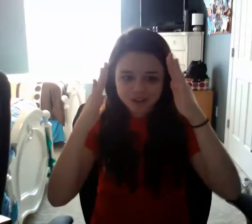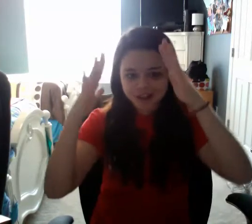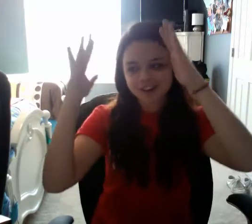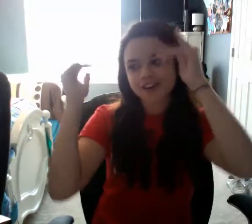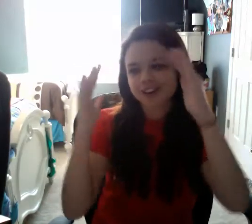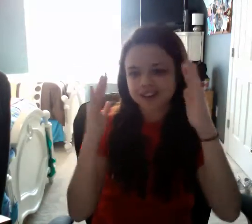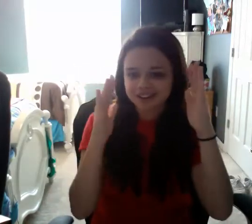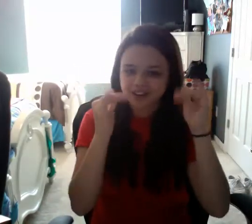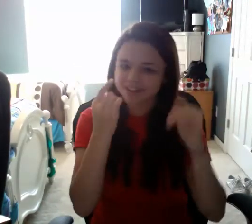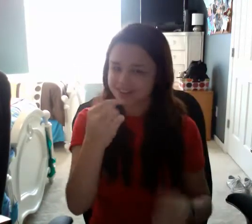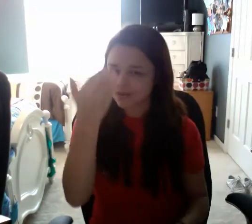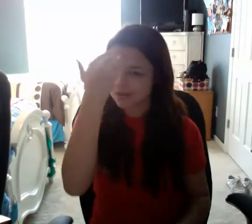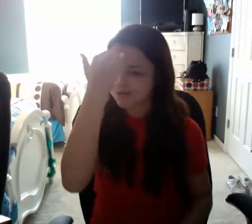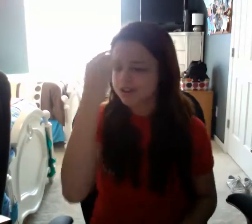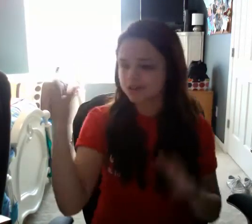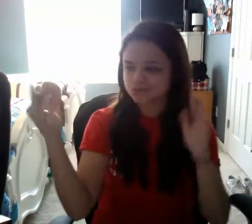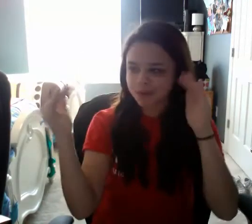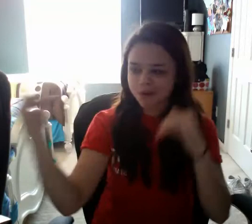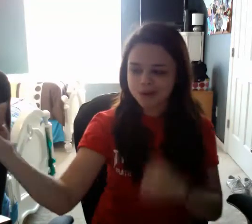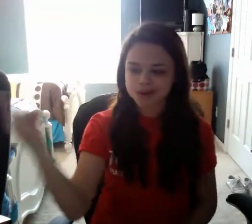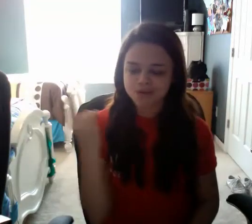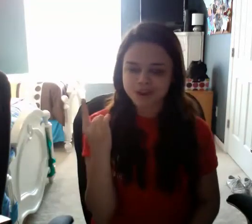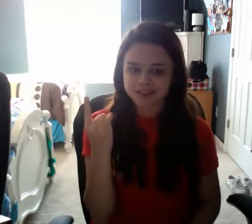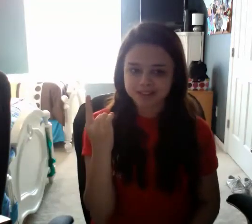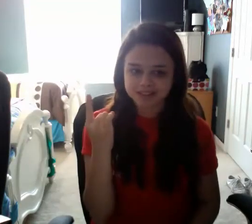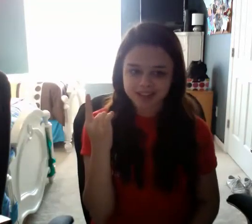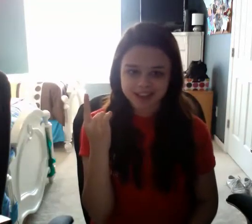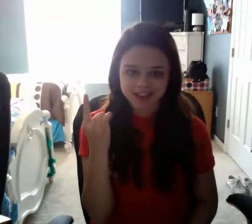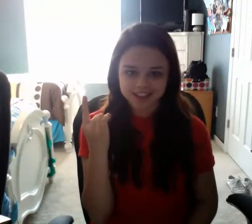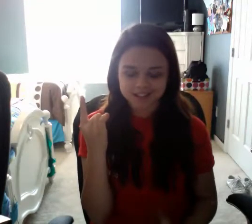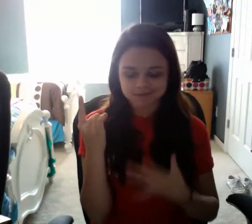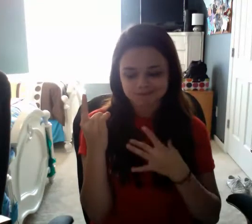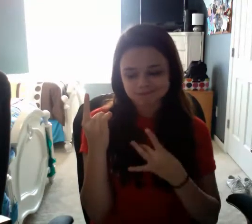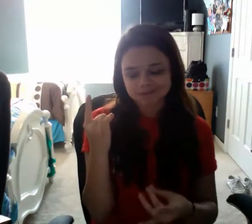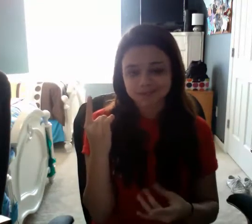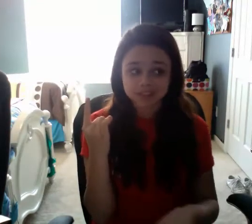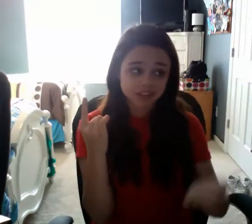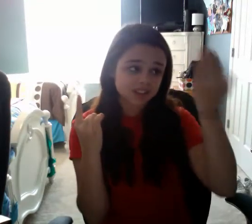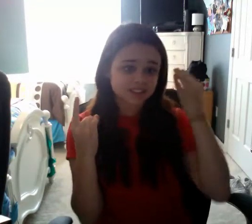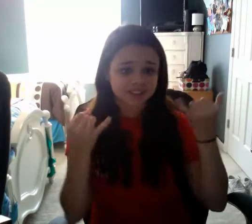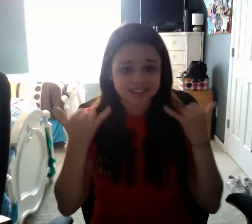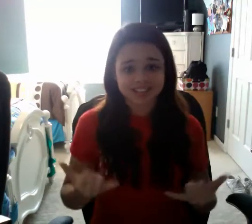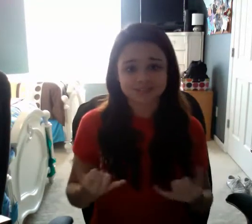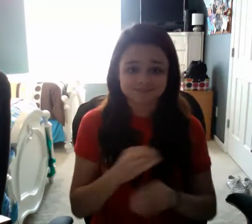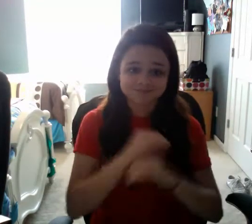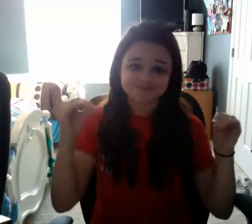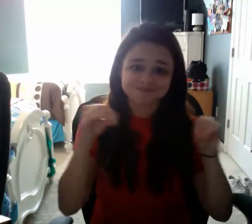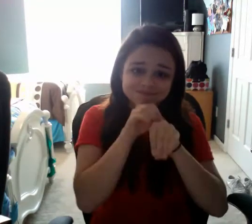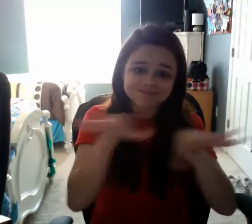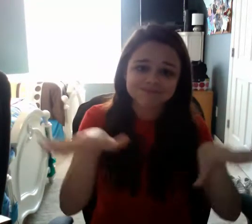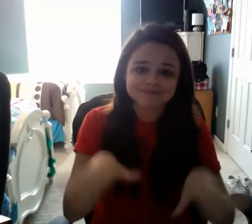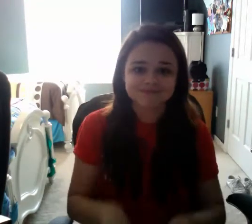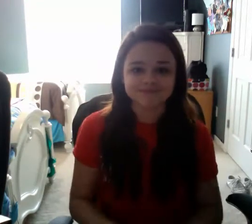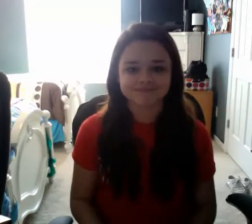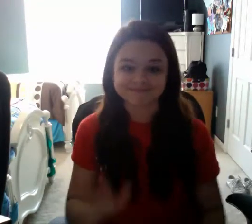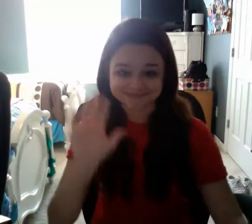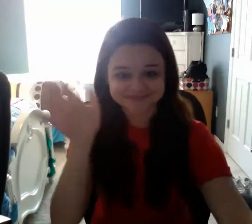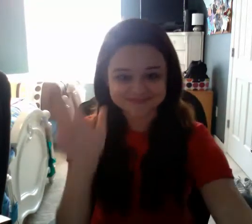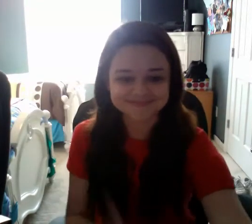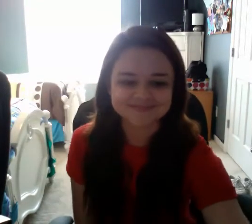trouble And I knew you were trouble when you walked in Trouble, trouble, trouble, trouble were who I saw mean you we did know